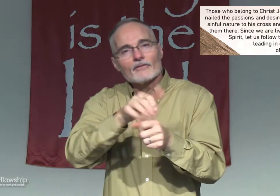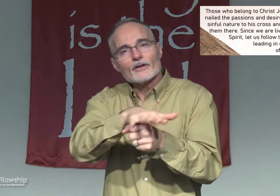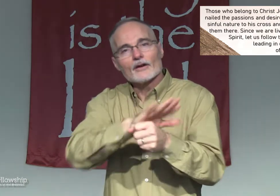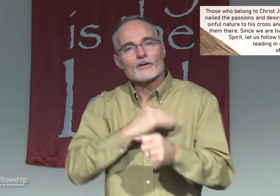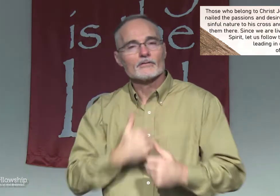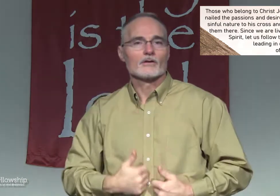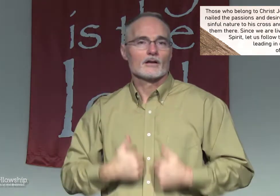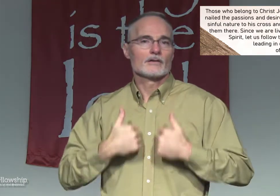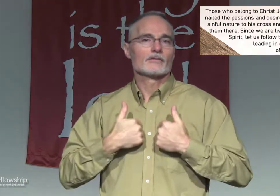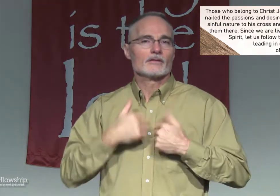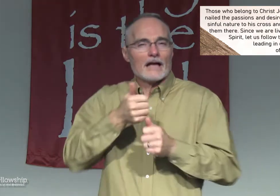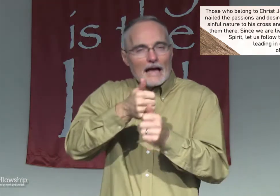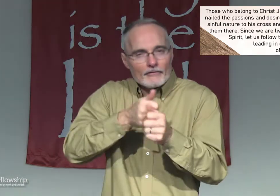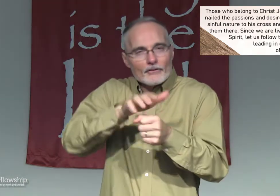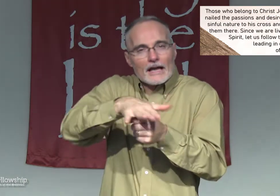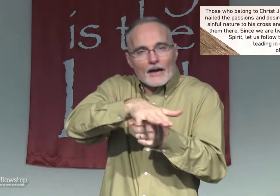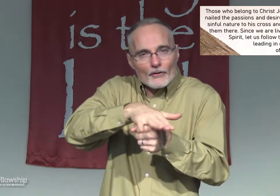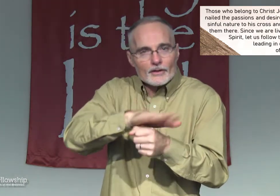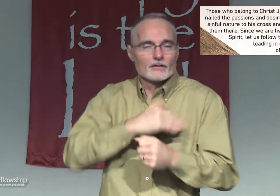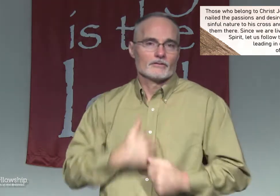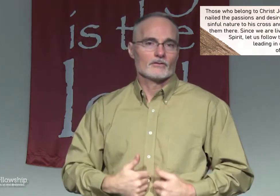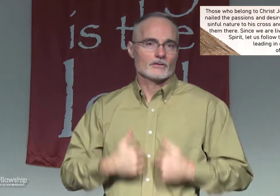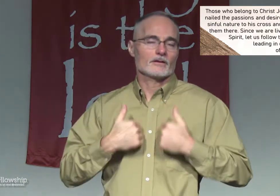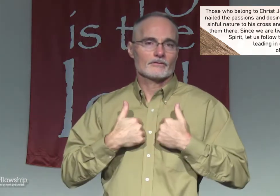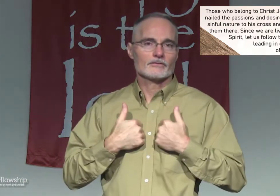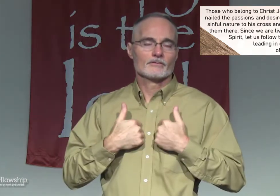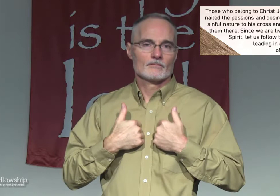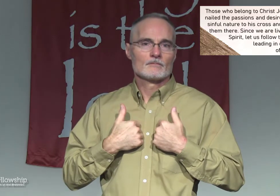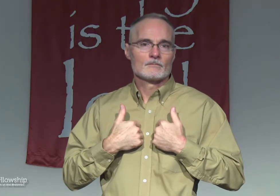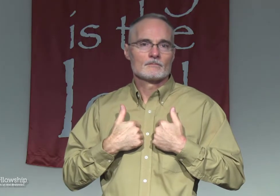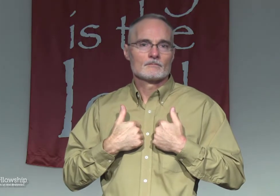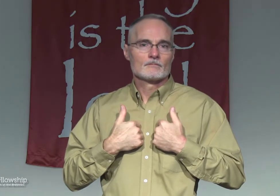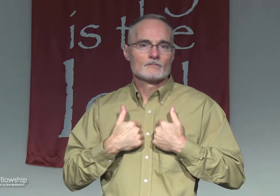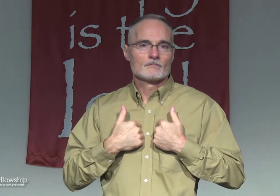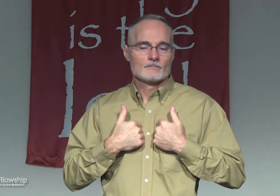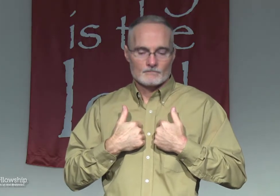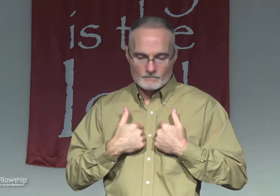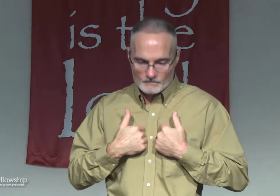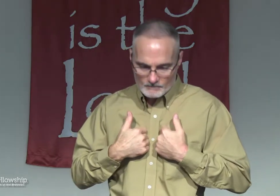in every part of our lives, every area of our lives.